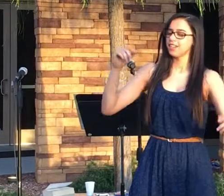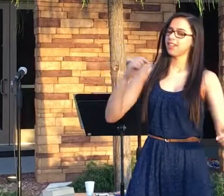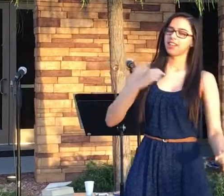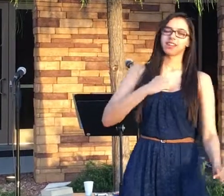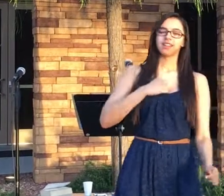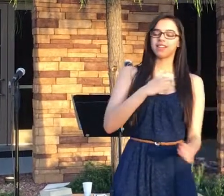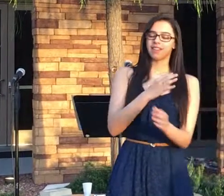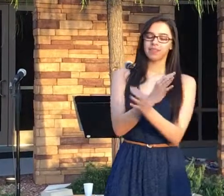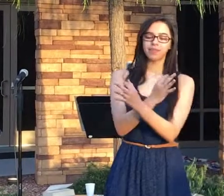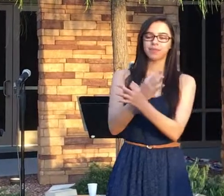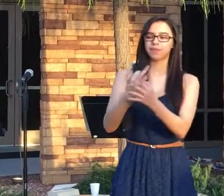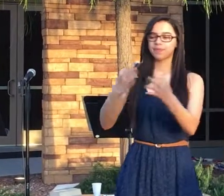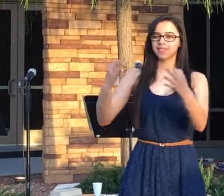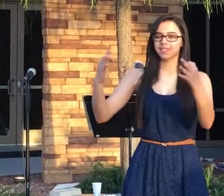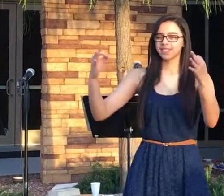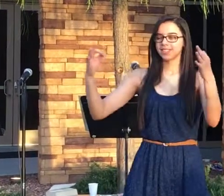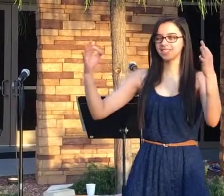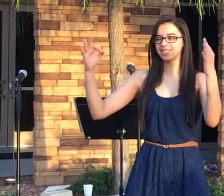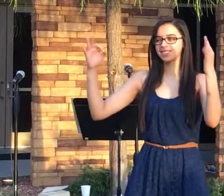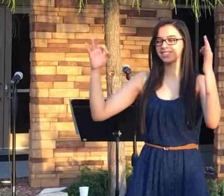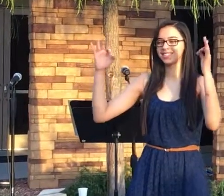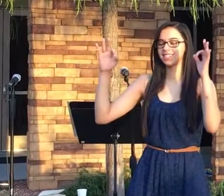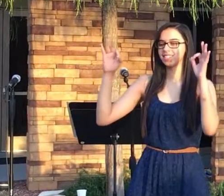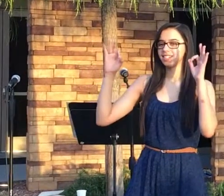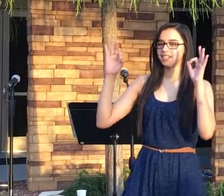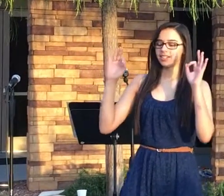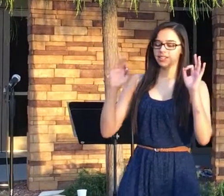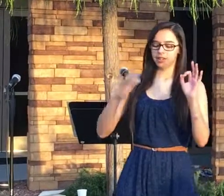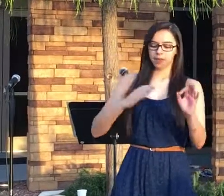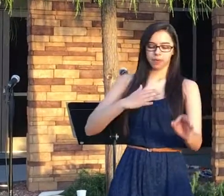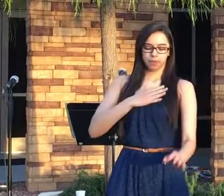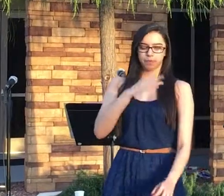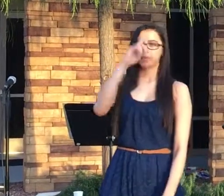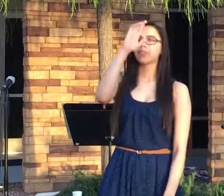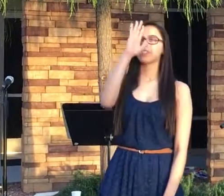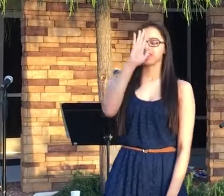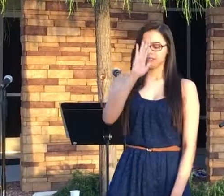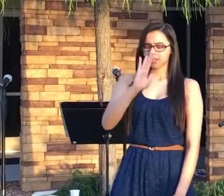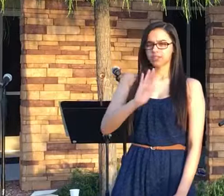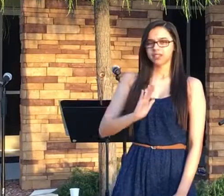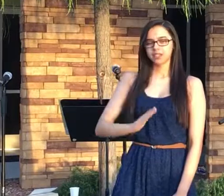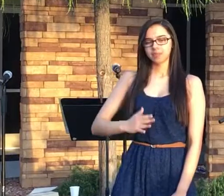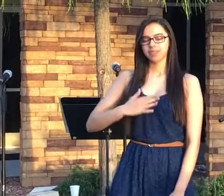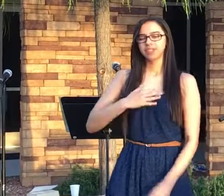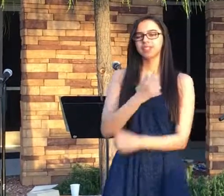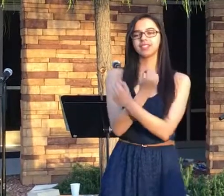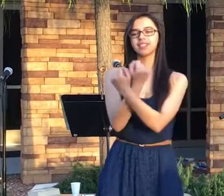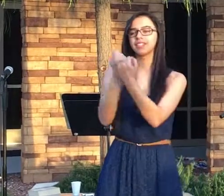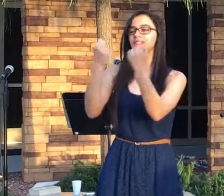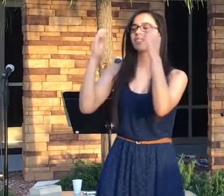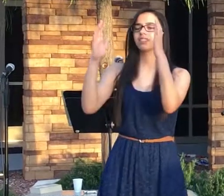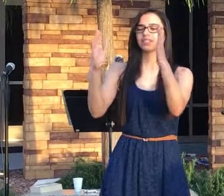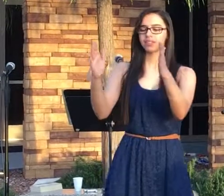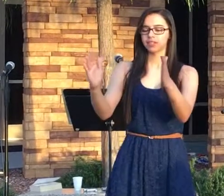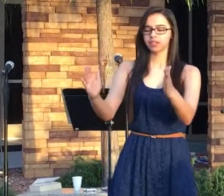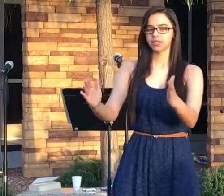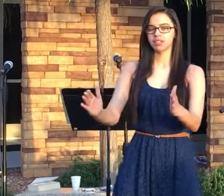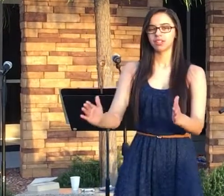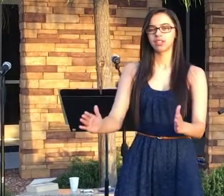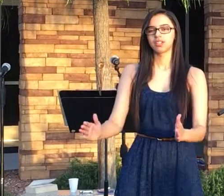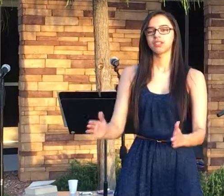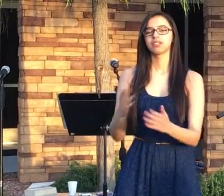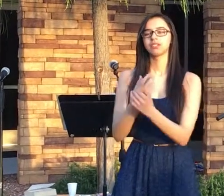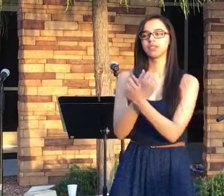I've been set free. My God, my Savior,